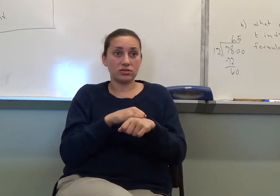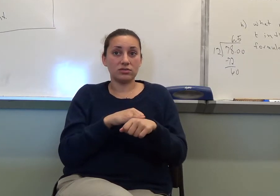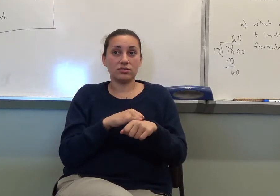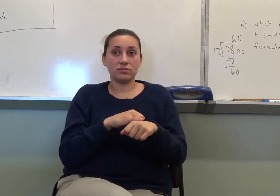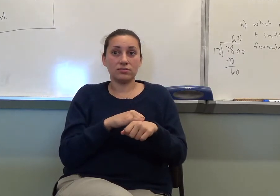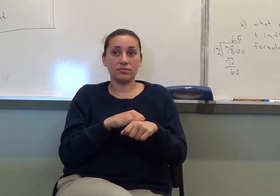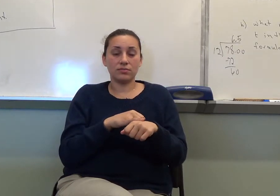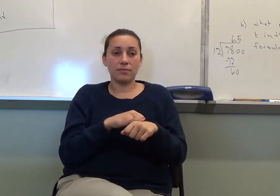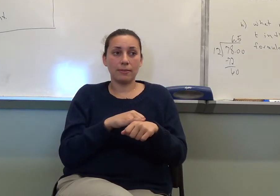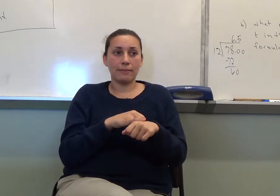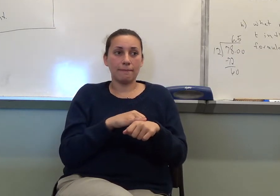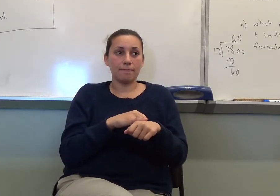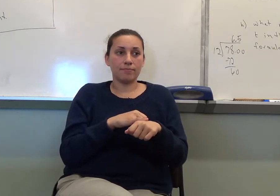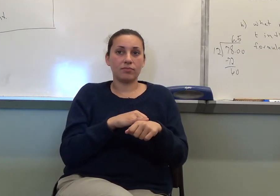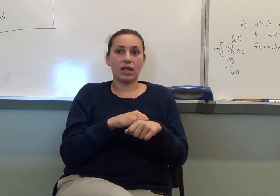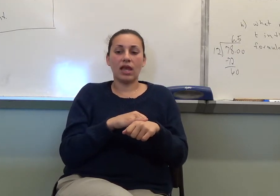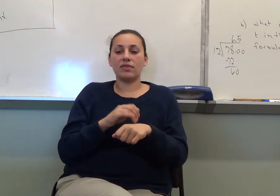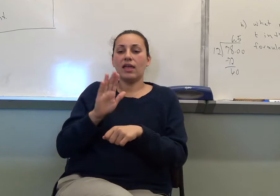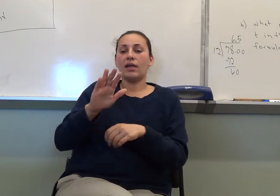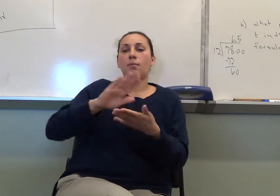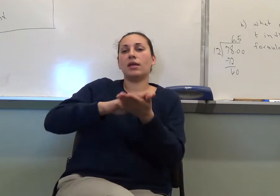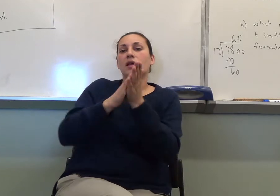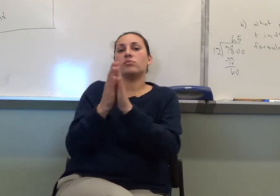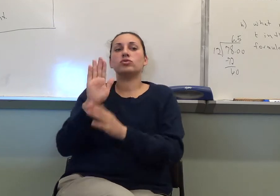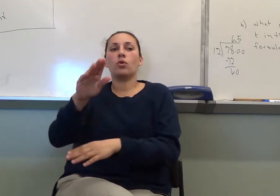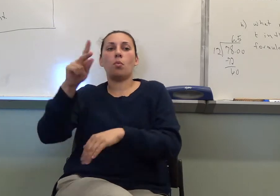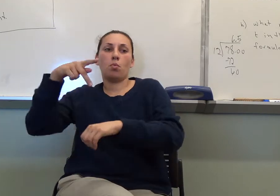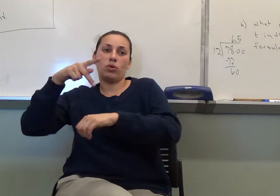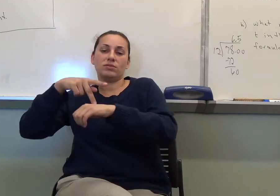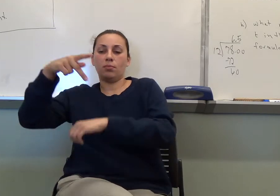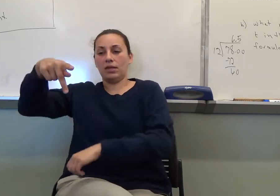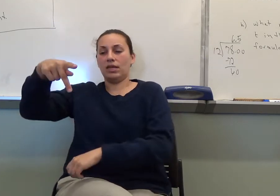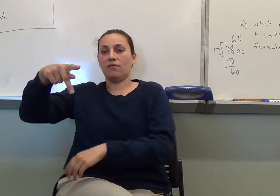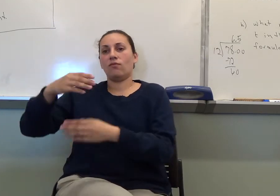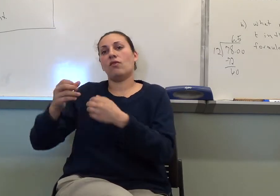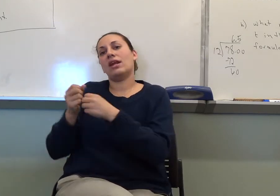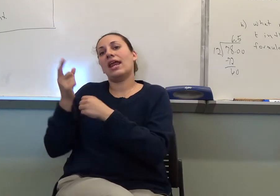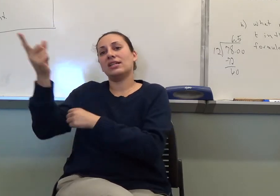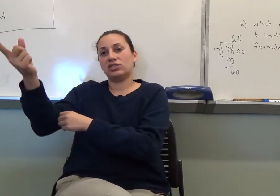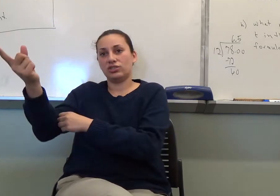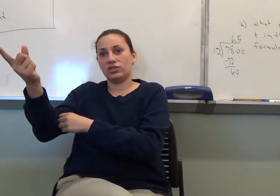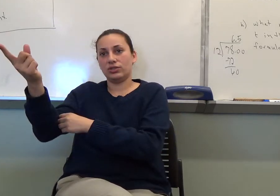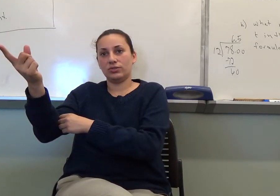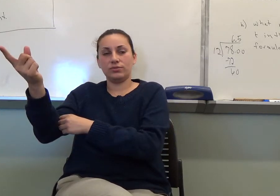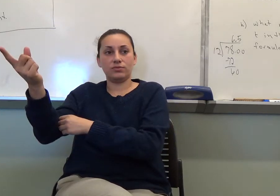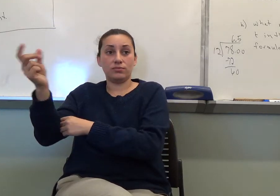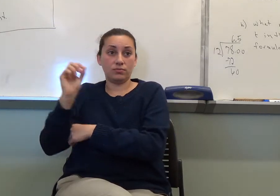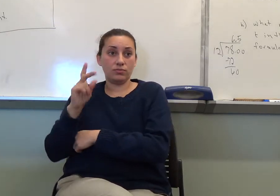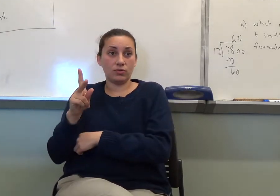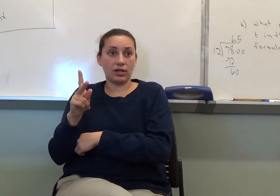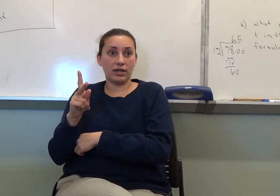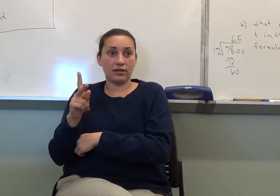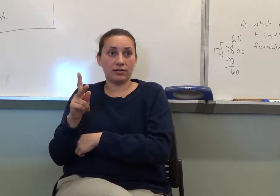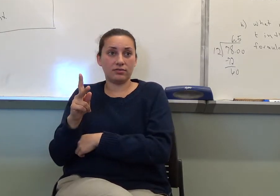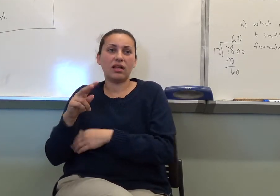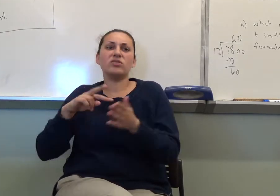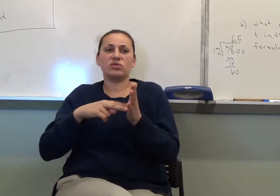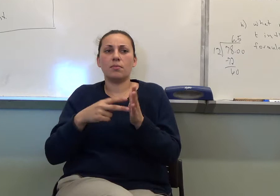goes in as your principal for the next year, okay? That's what is meant by compounding.